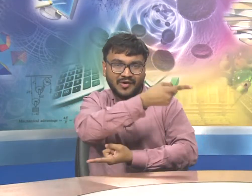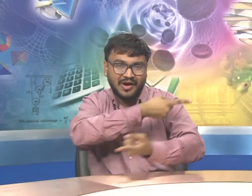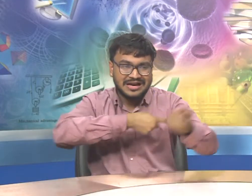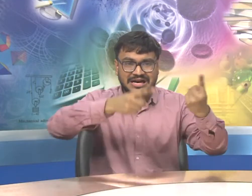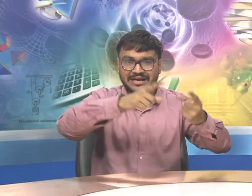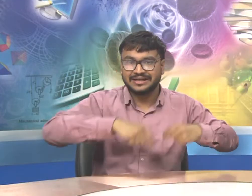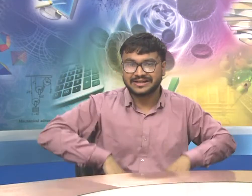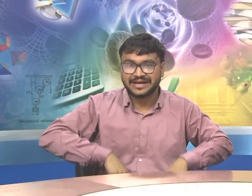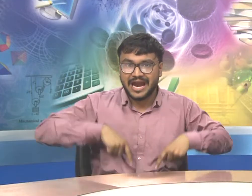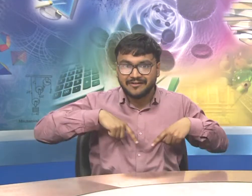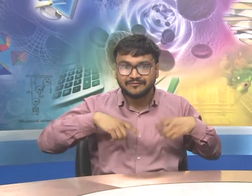Similarly,